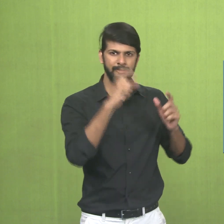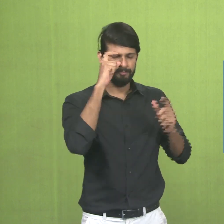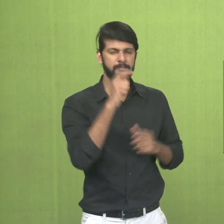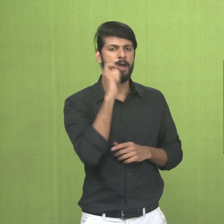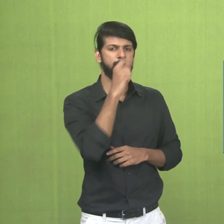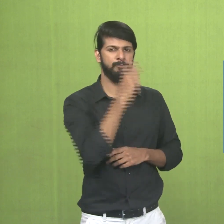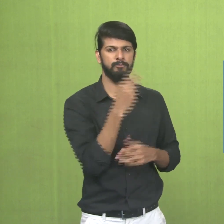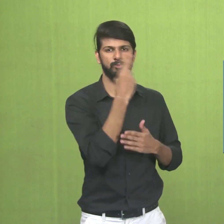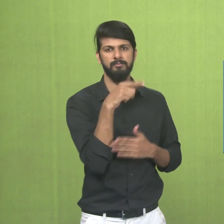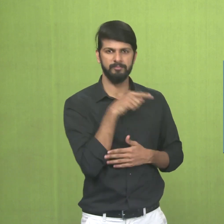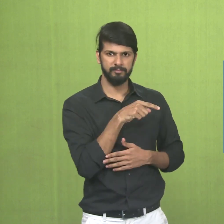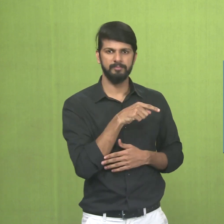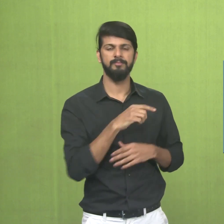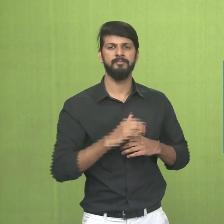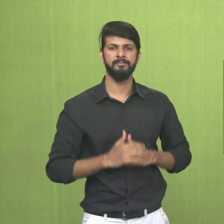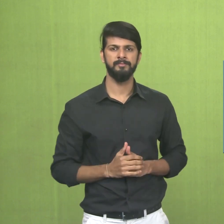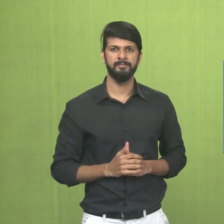This is the third painter, Jamini Roy,